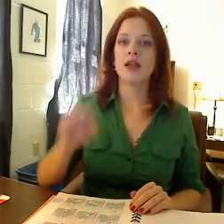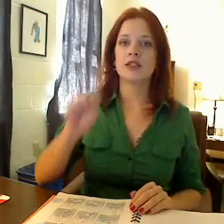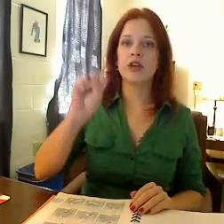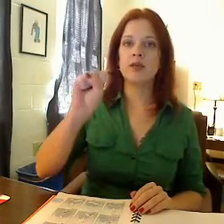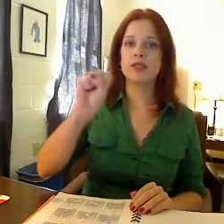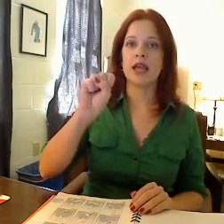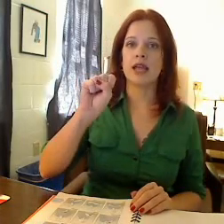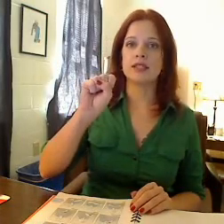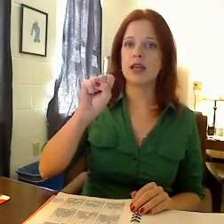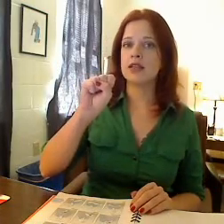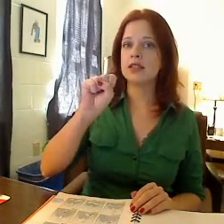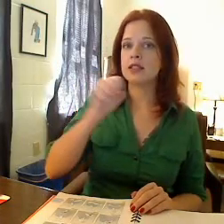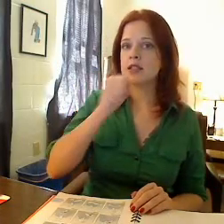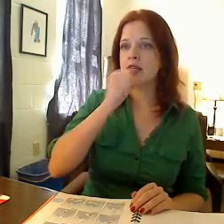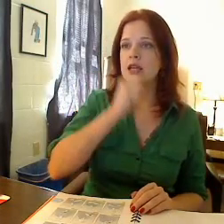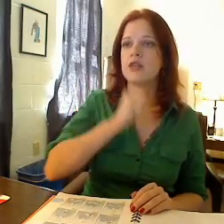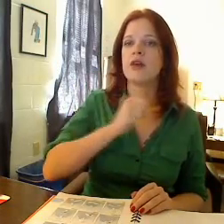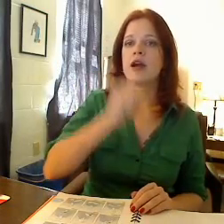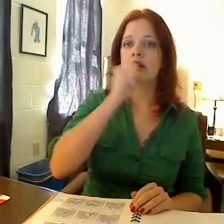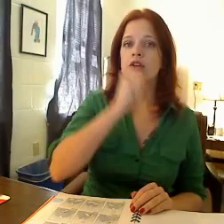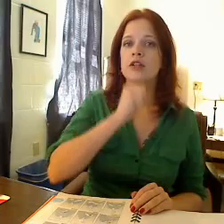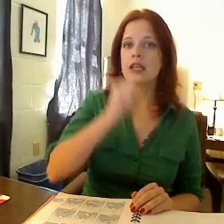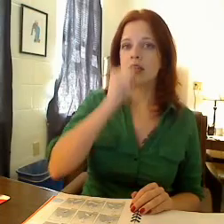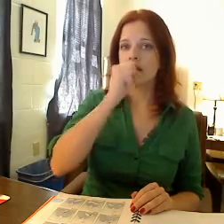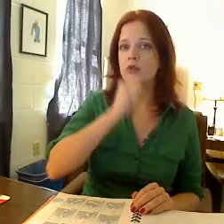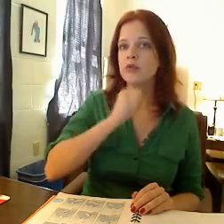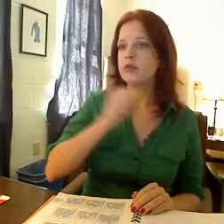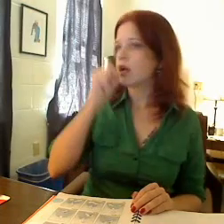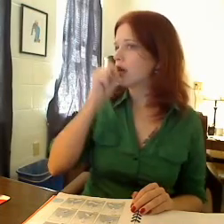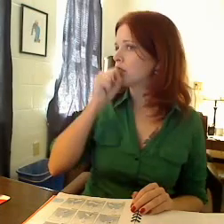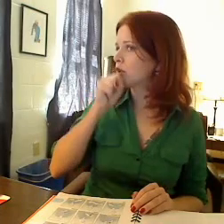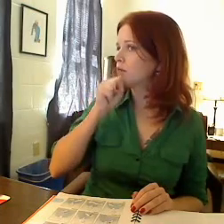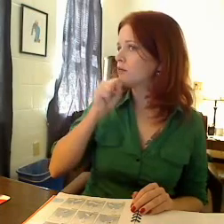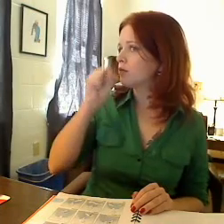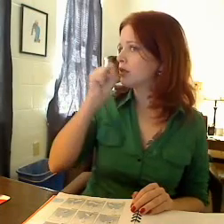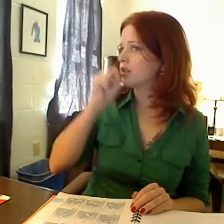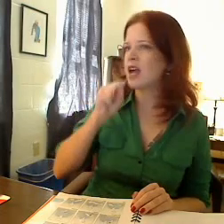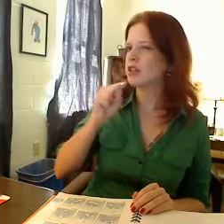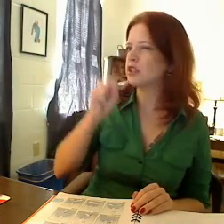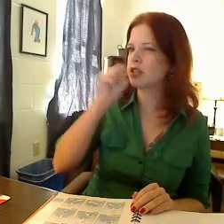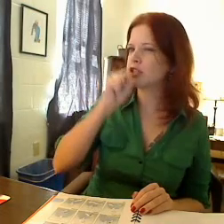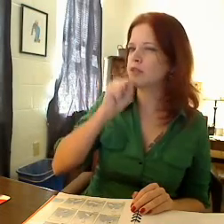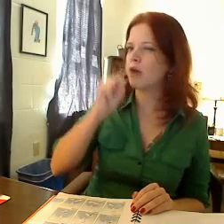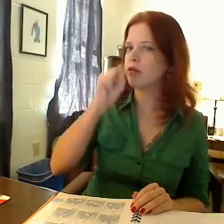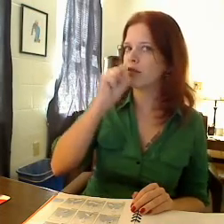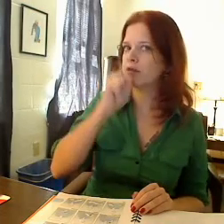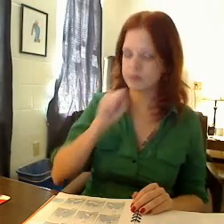Ice cream is an S hand, and you act like you're licking the cone. Ice cream doesn't actually touch your mouth.